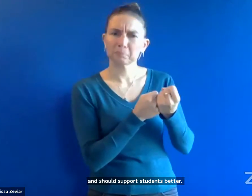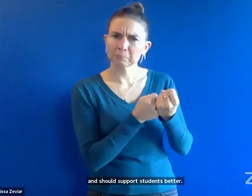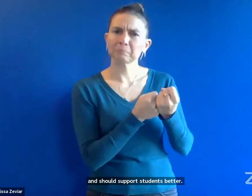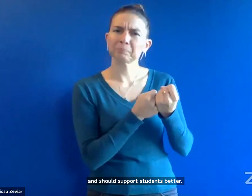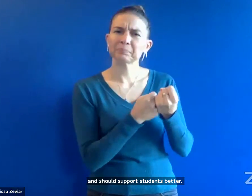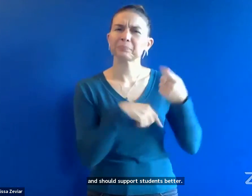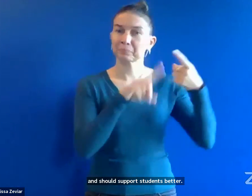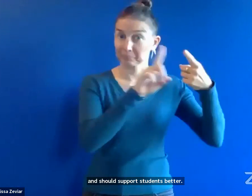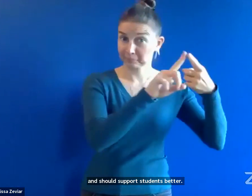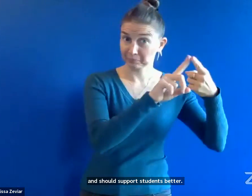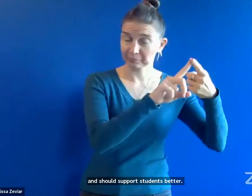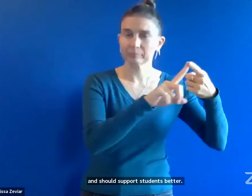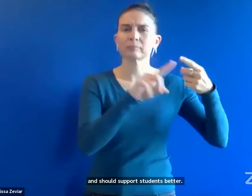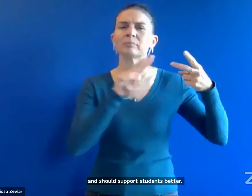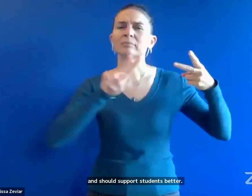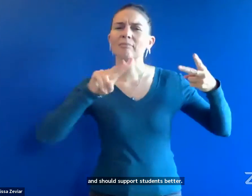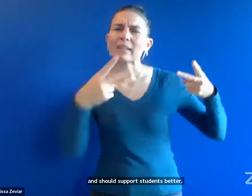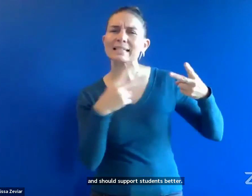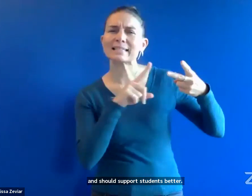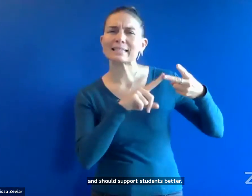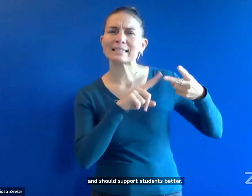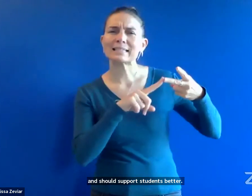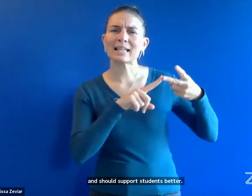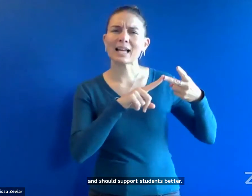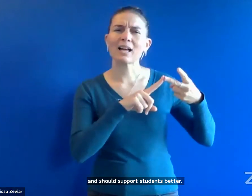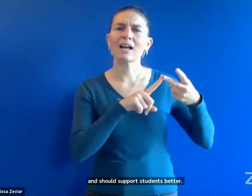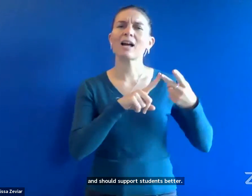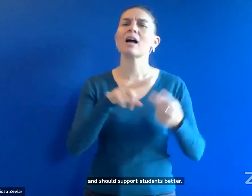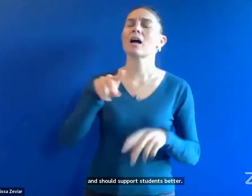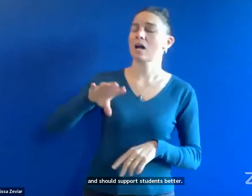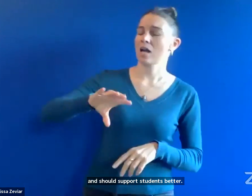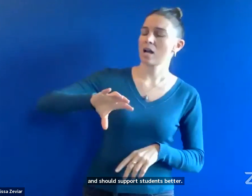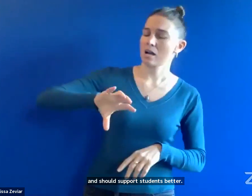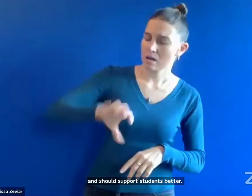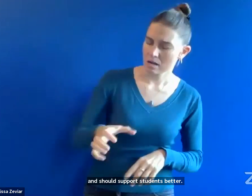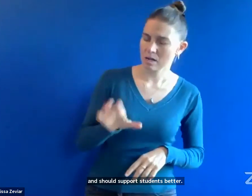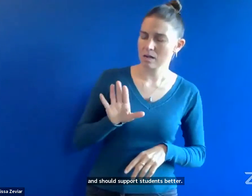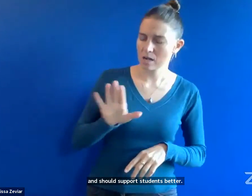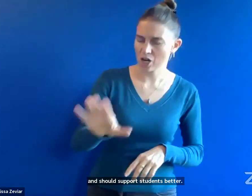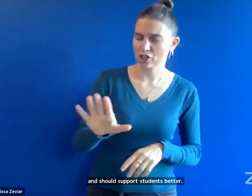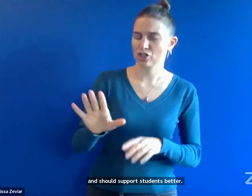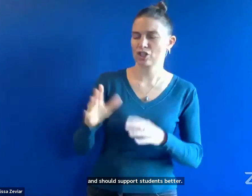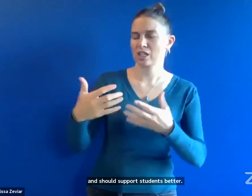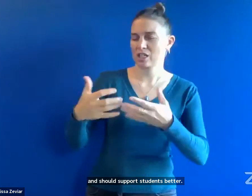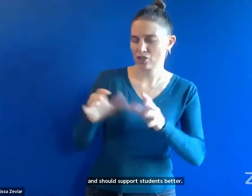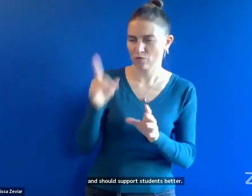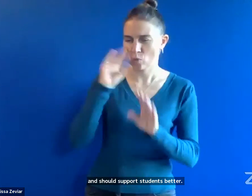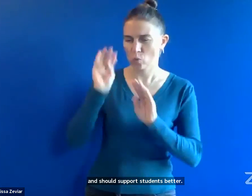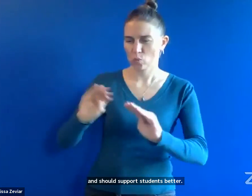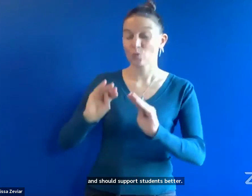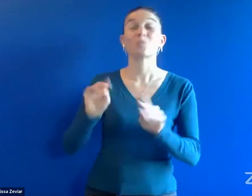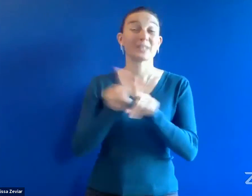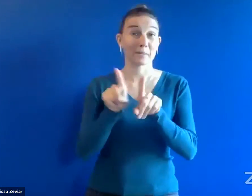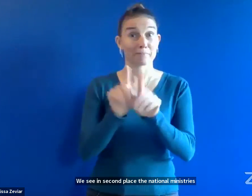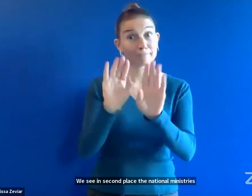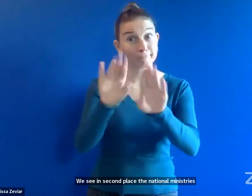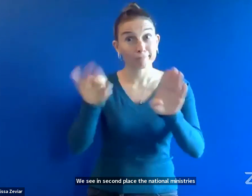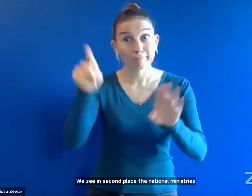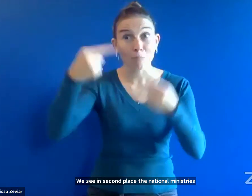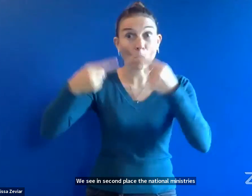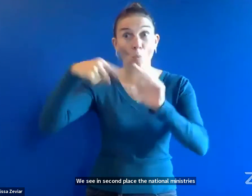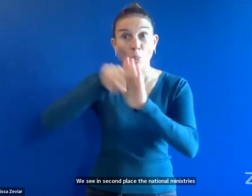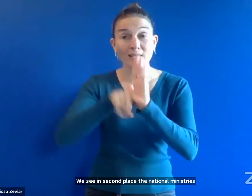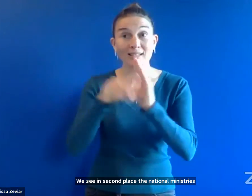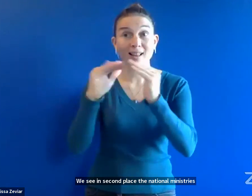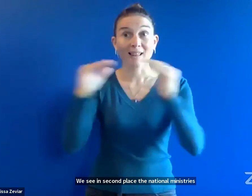Then we see on the second place the National Ministries of Education. So this is also a signal to policy level and